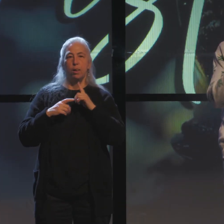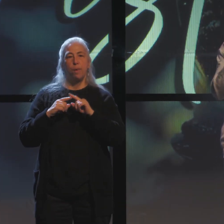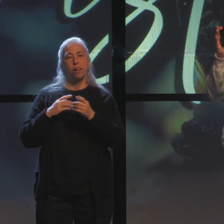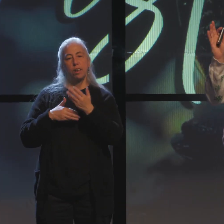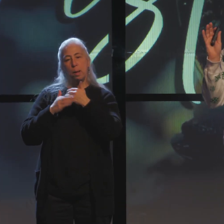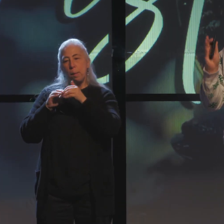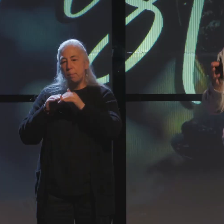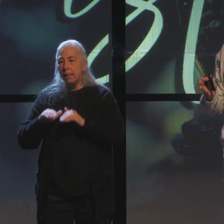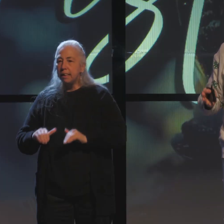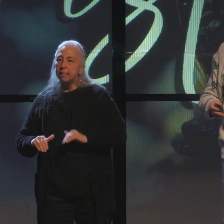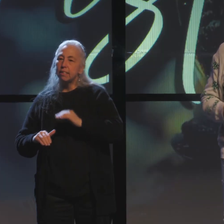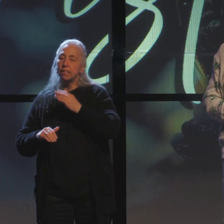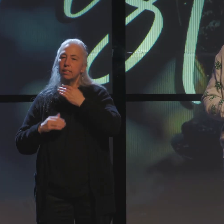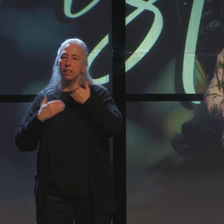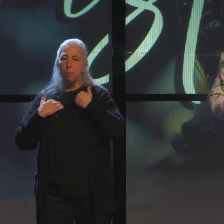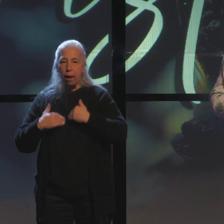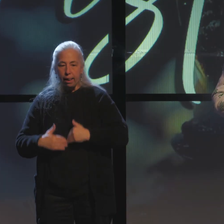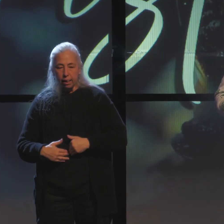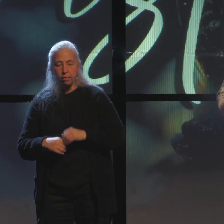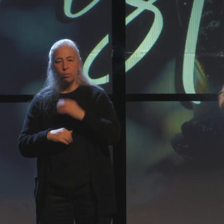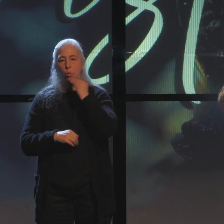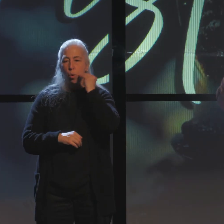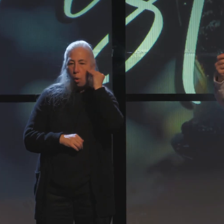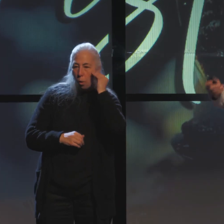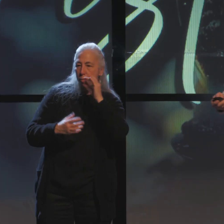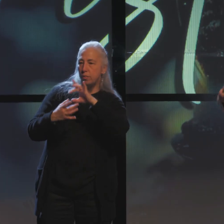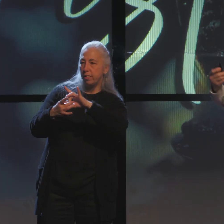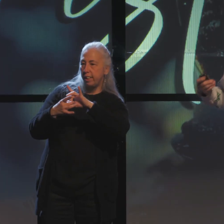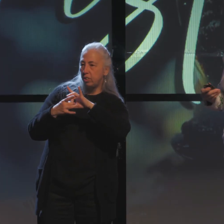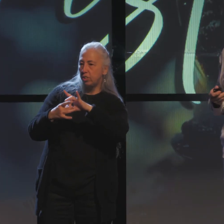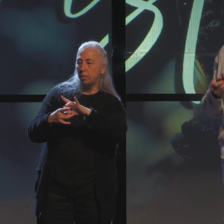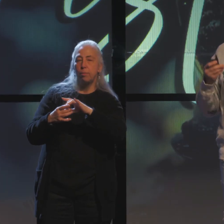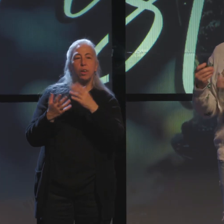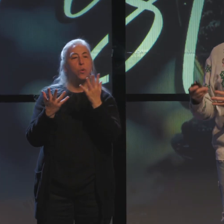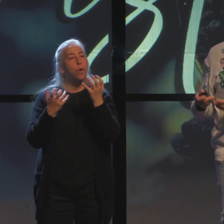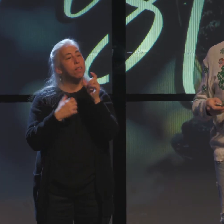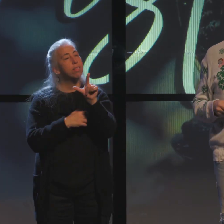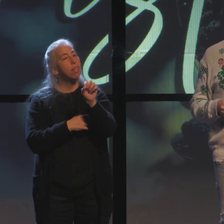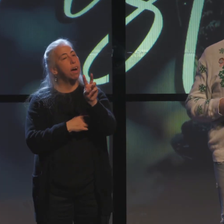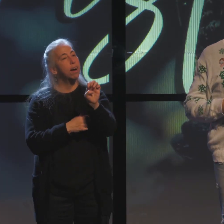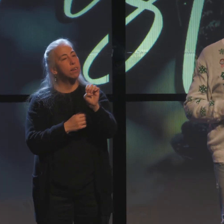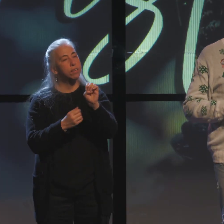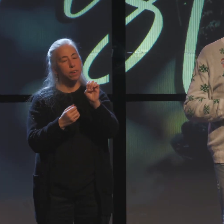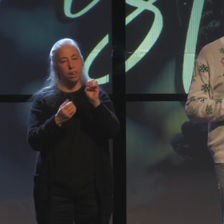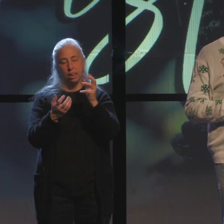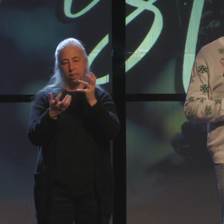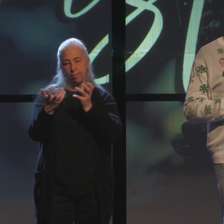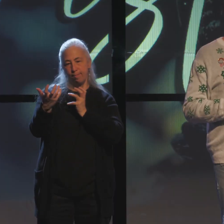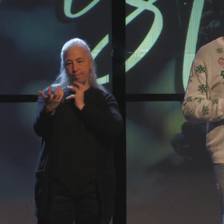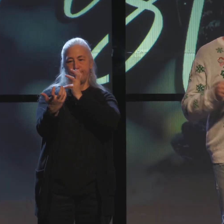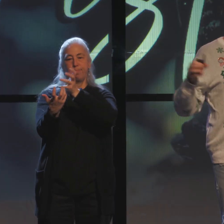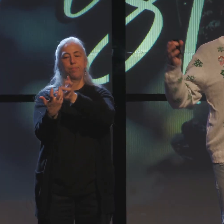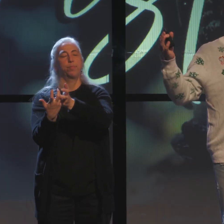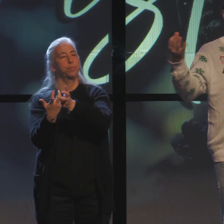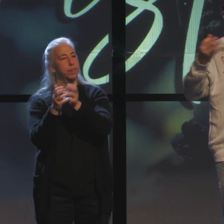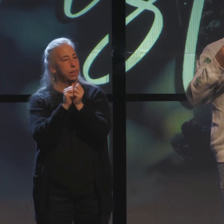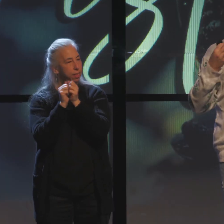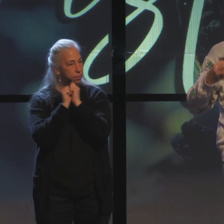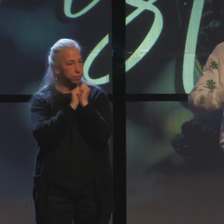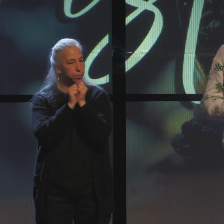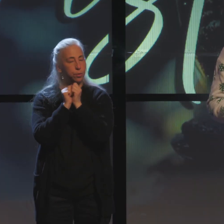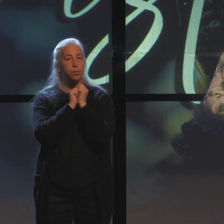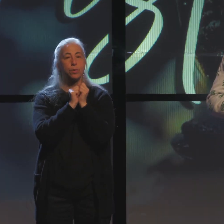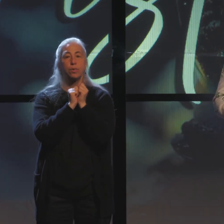in our homes, our relationships. We long for love to mend what is fractured between us. And we long for it in